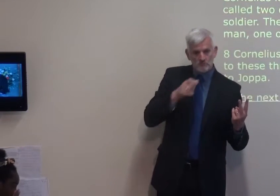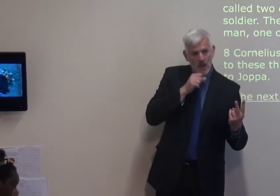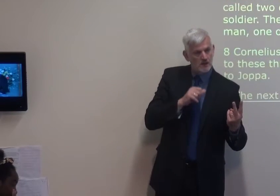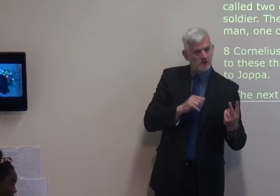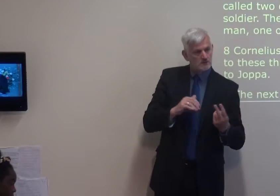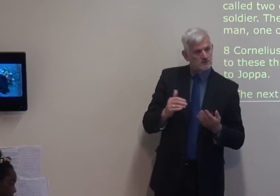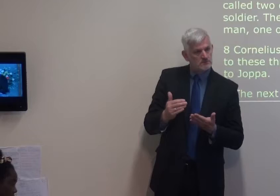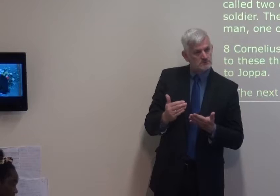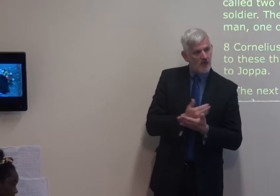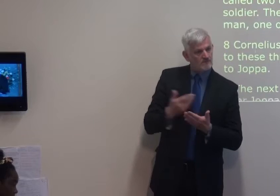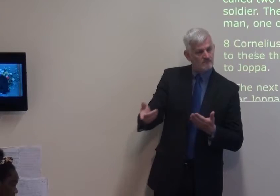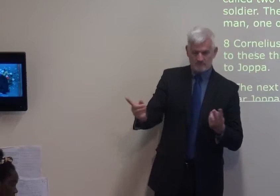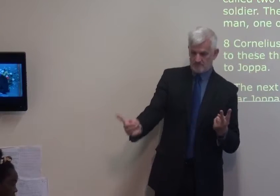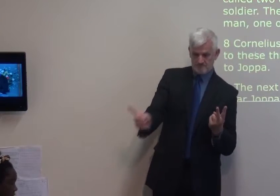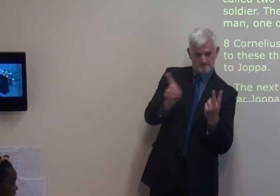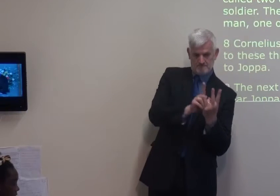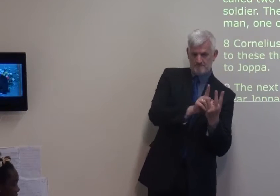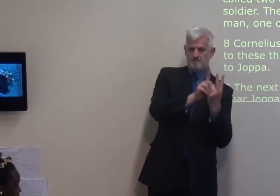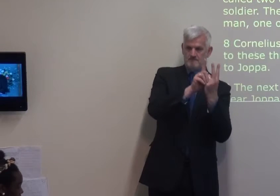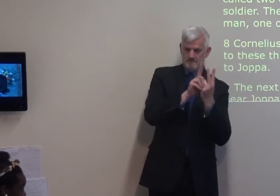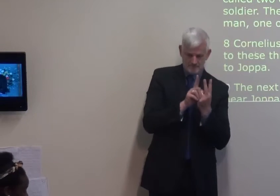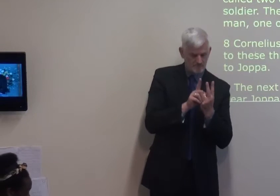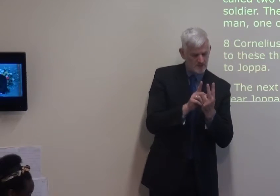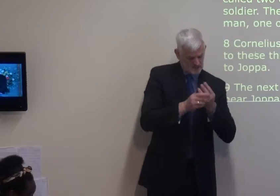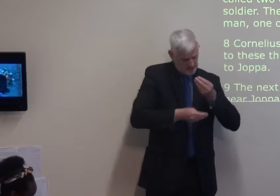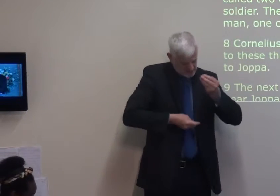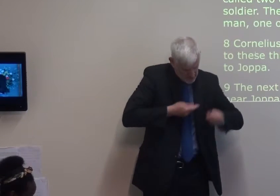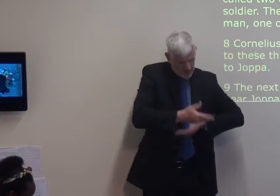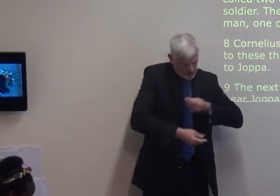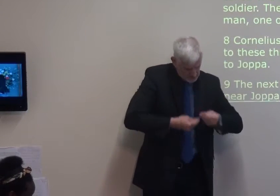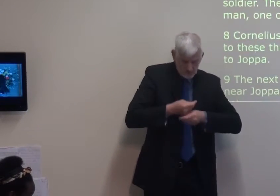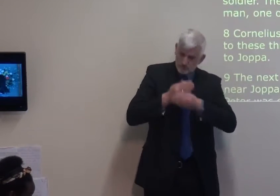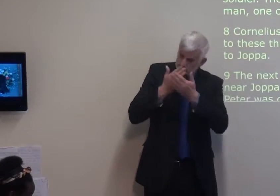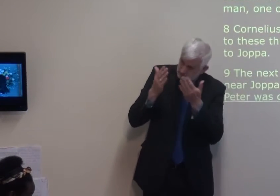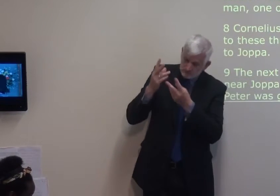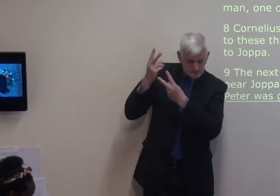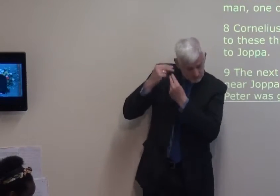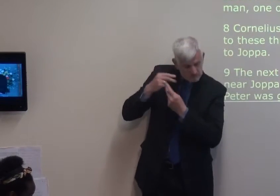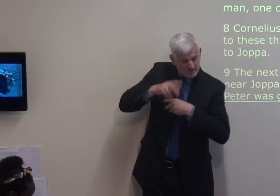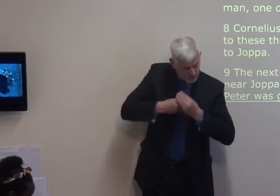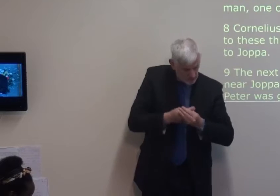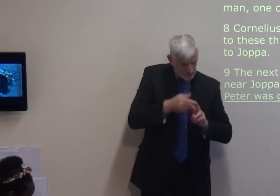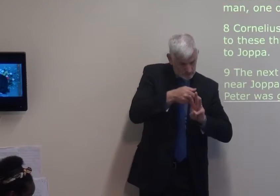him continually. And when he had declared all these things unto them, he sent them to